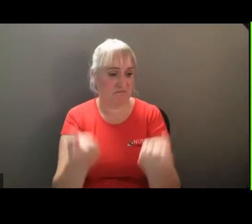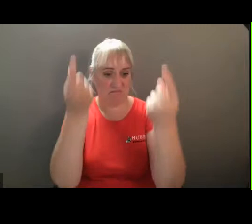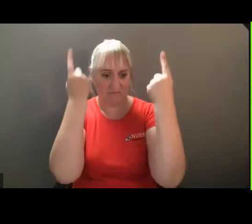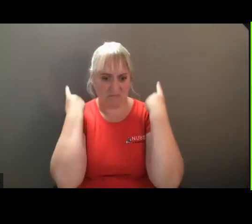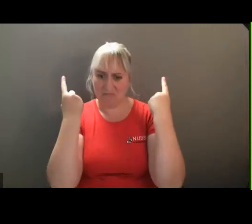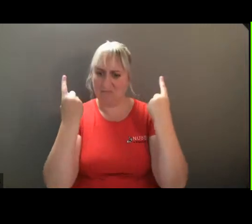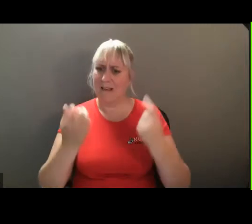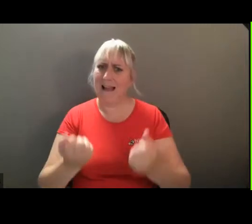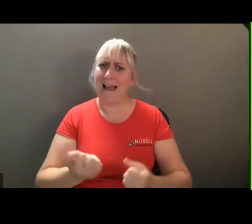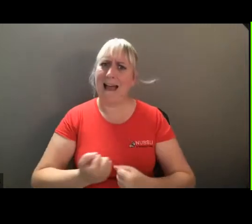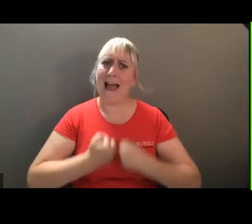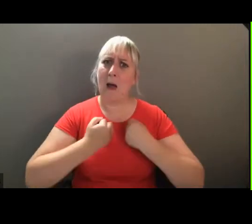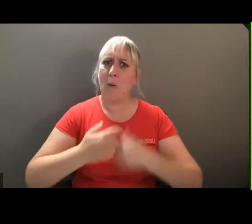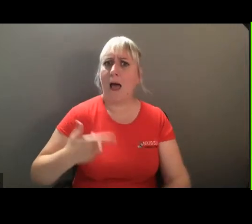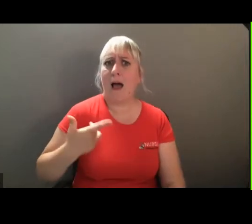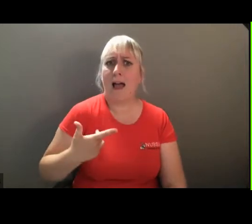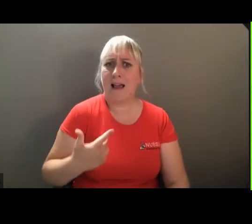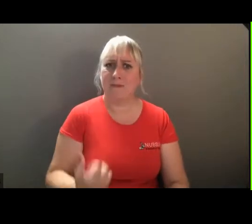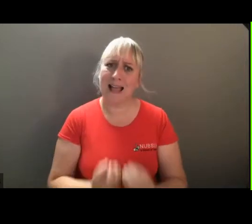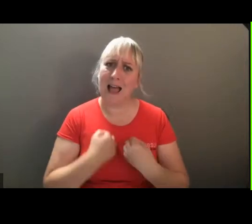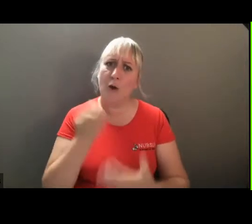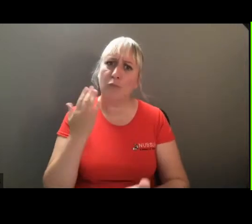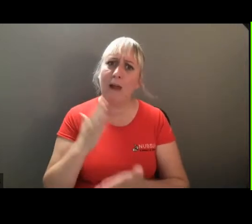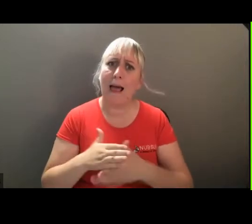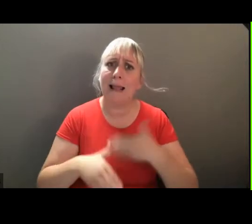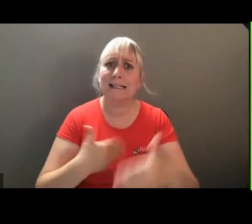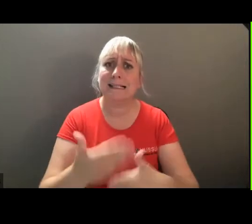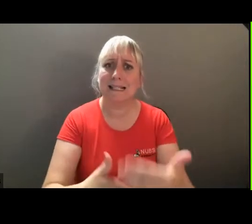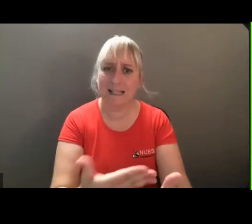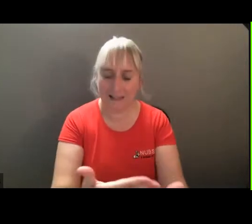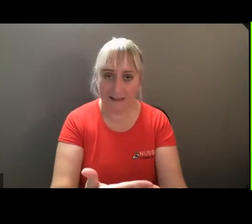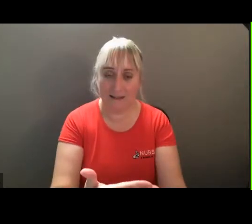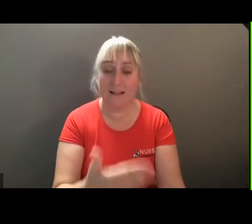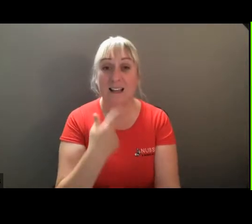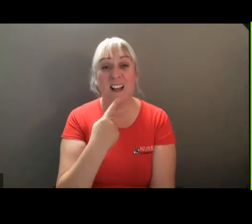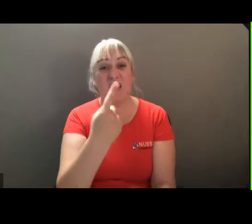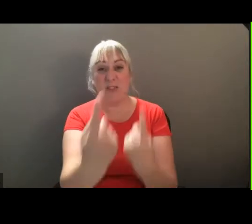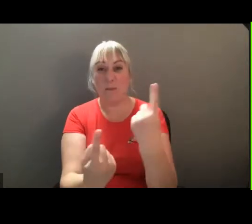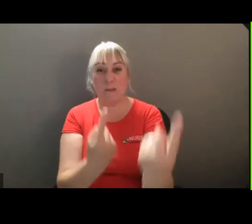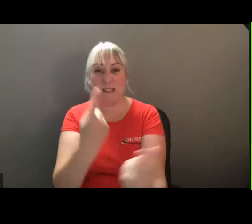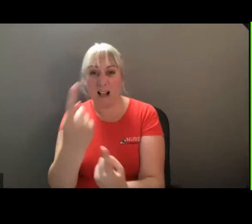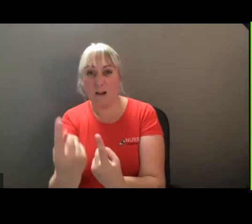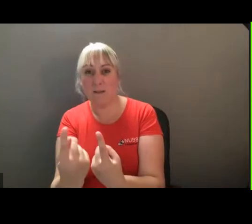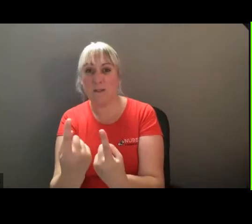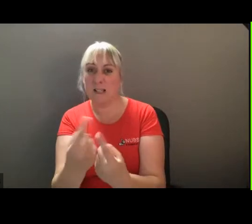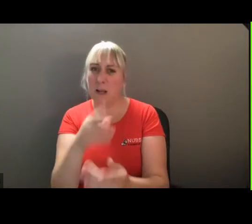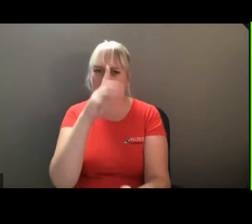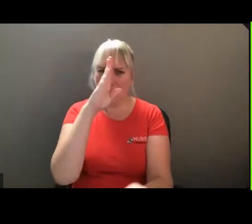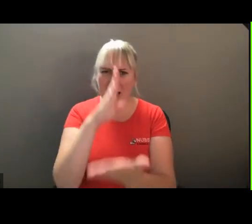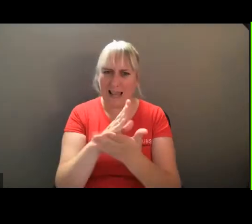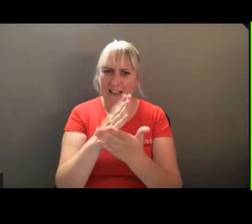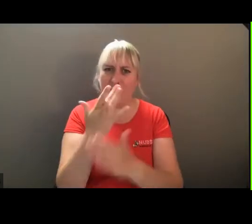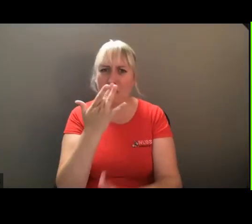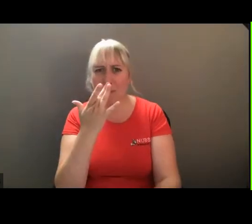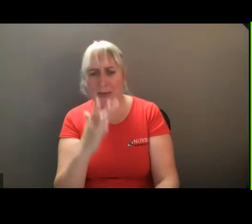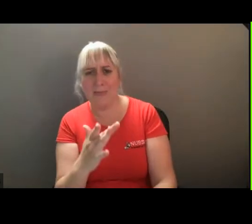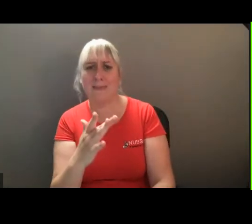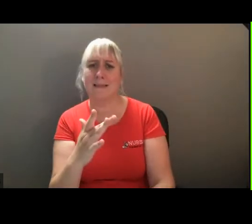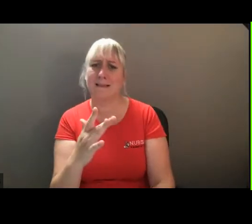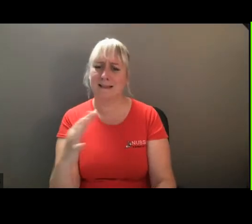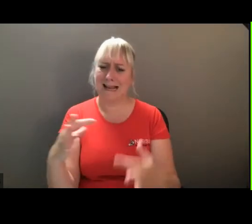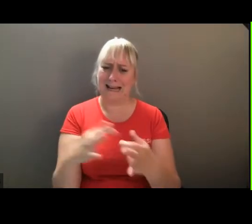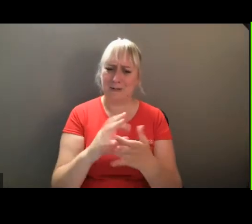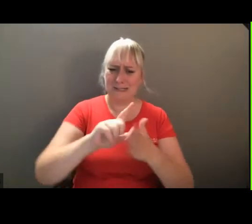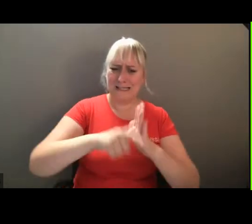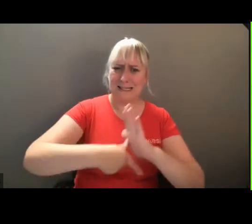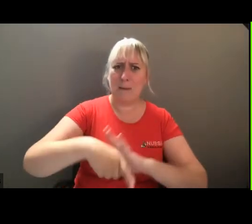our realities. They've too often been guided by stereotypes and myths about disabled people and people in poverty,